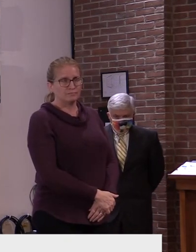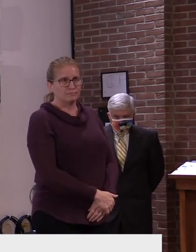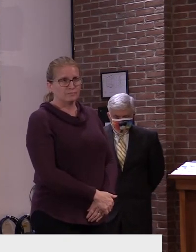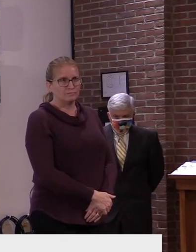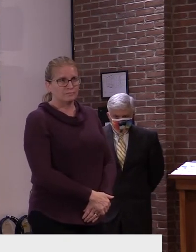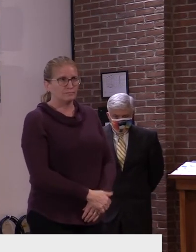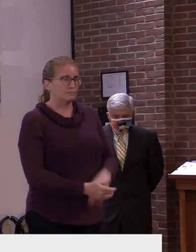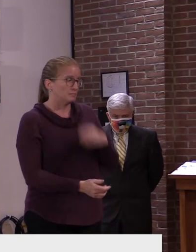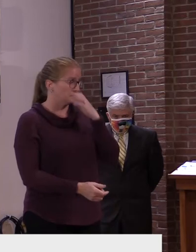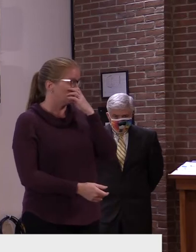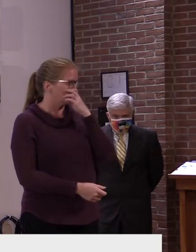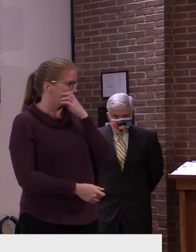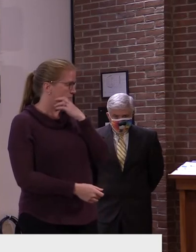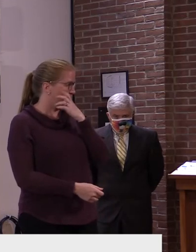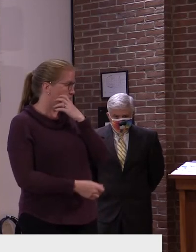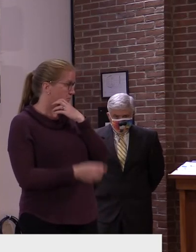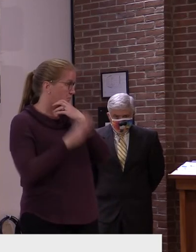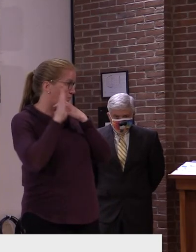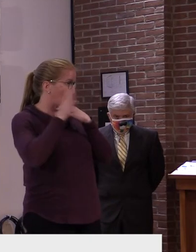Yes.